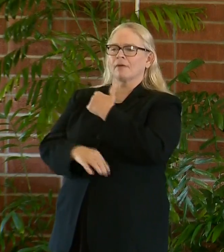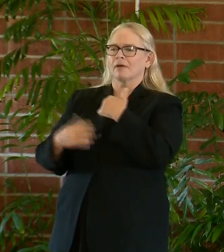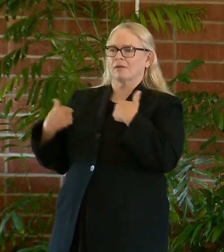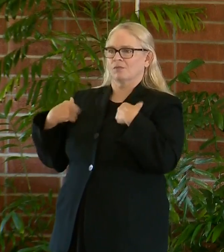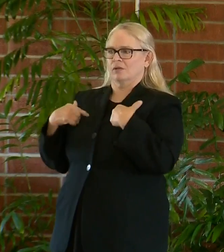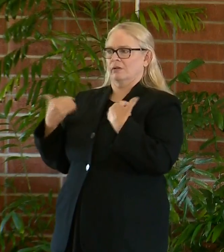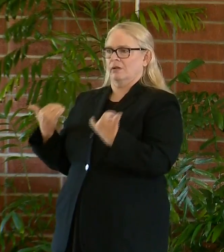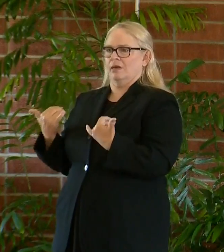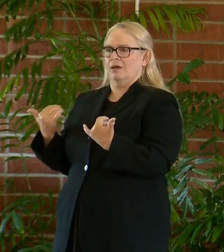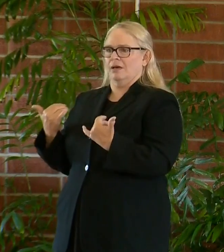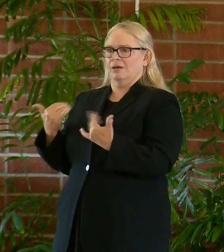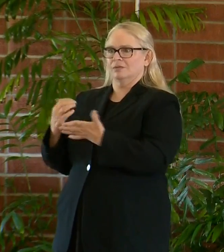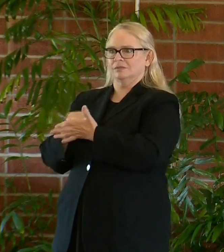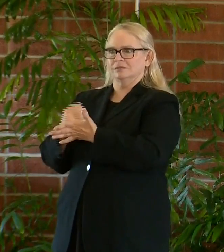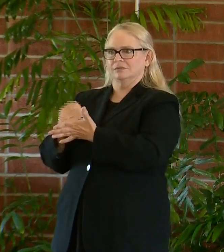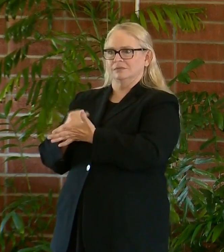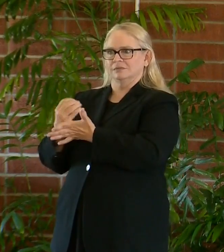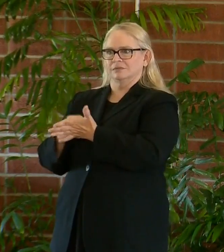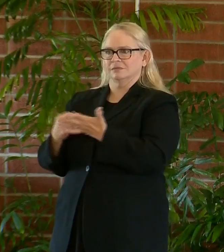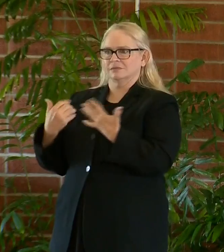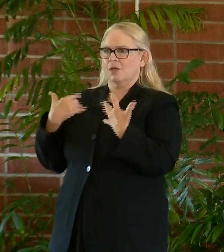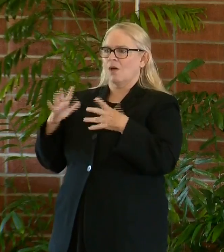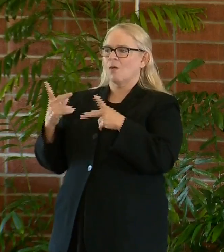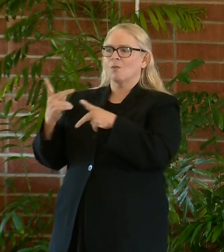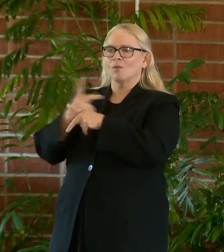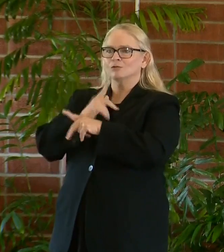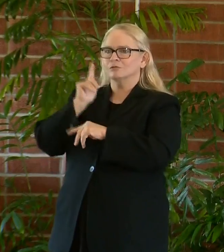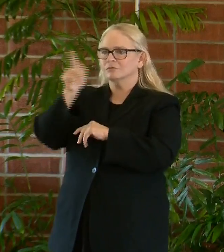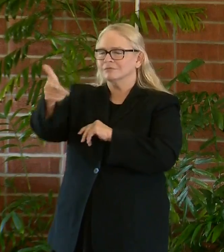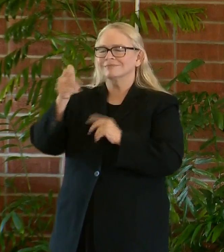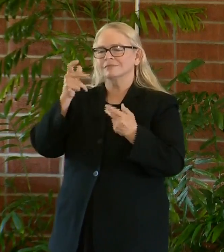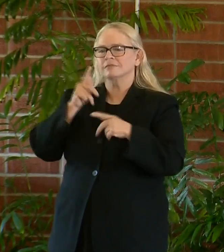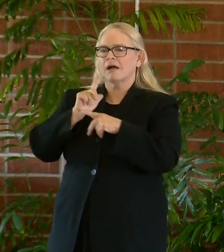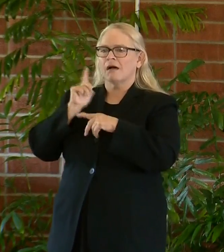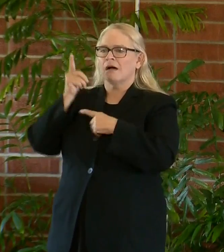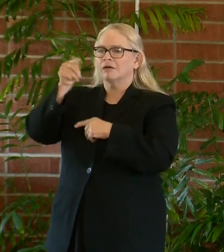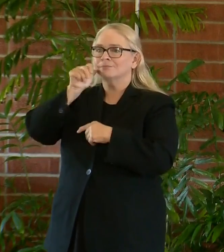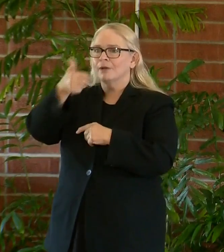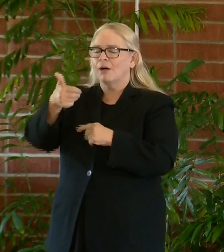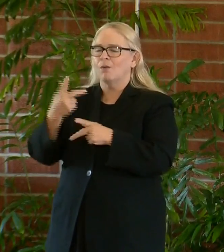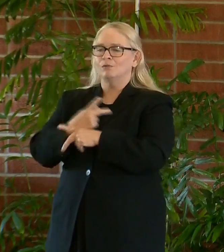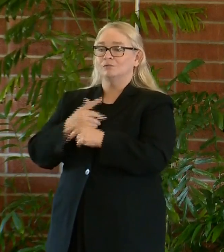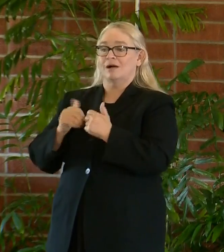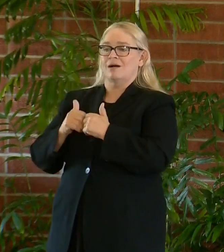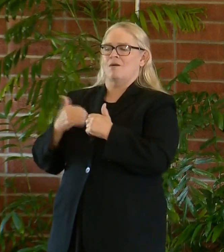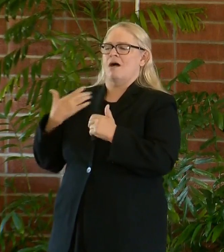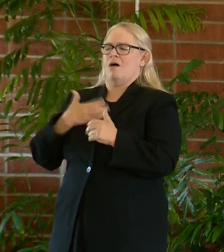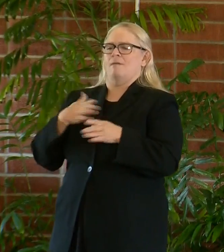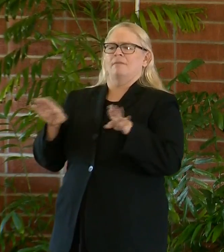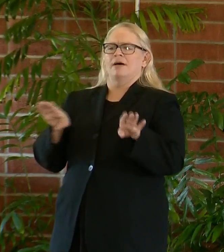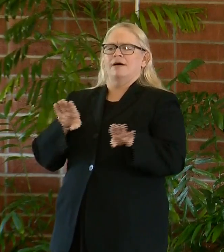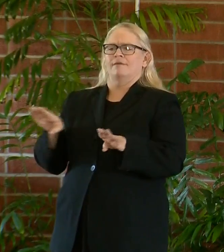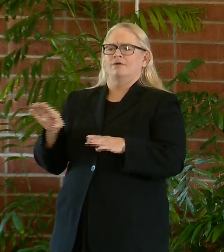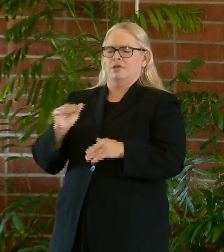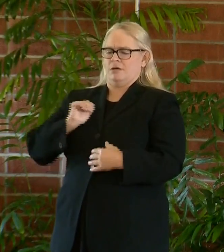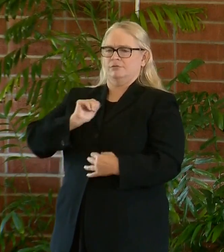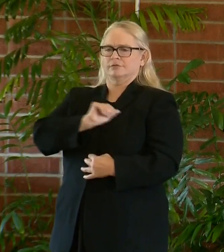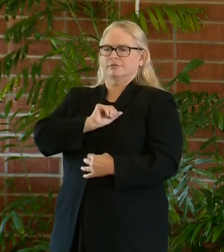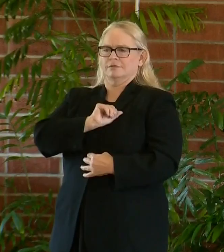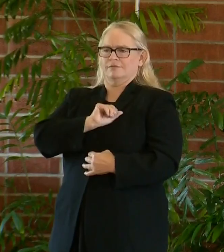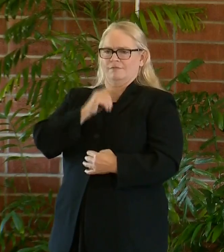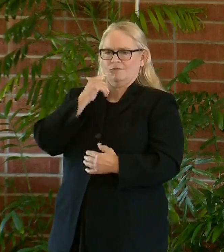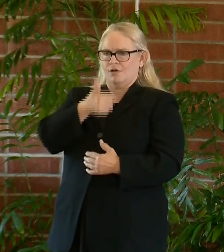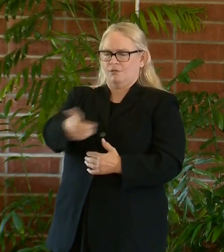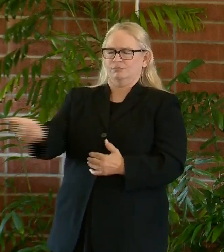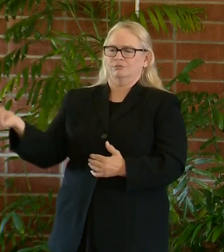today redouble down our efforts to improve our own behaviors, the behaviors in our community, so we can get transmission